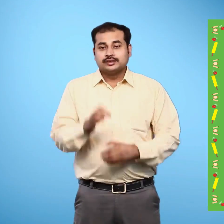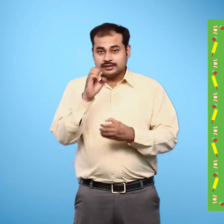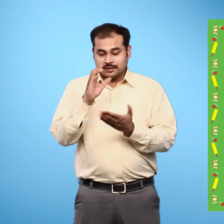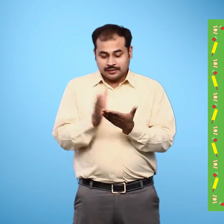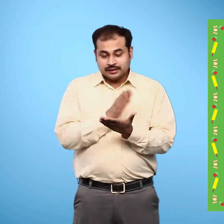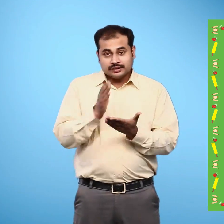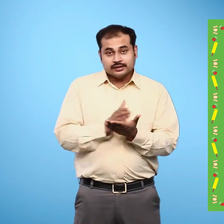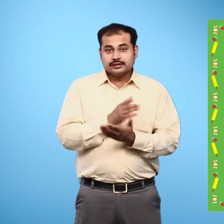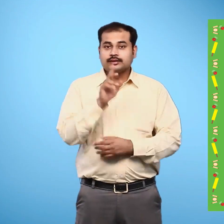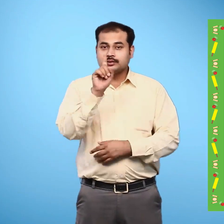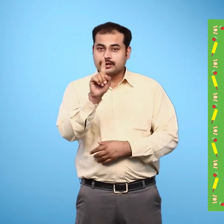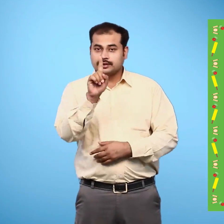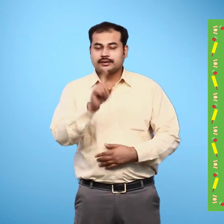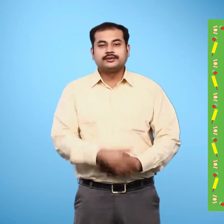Chapter 1.